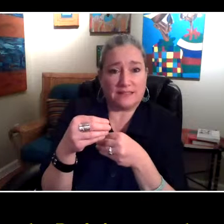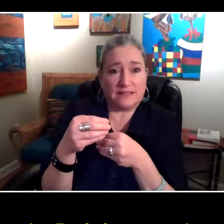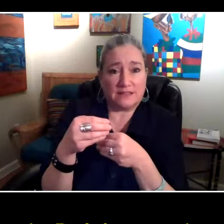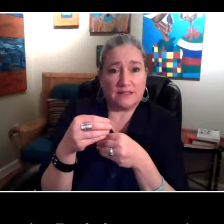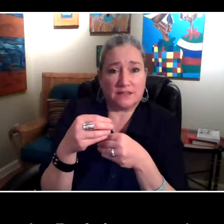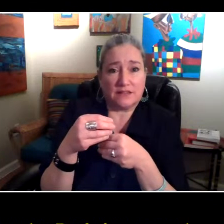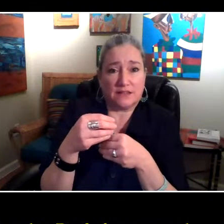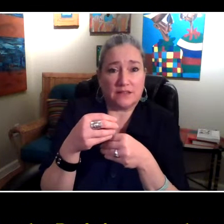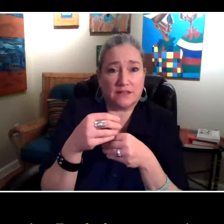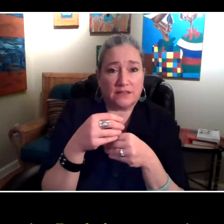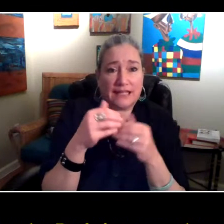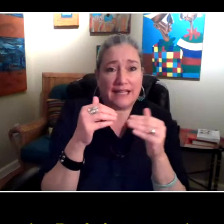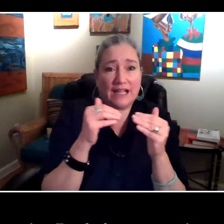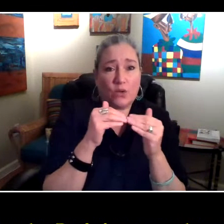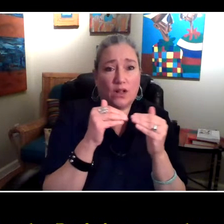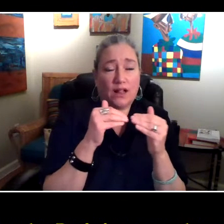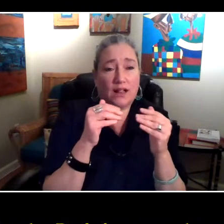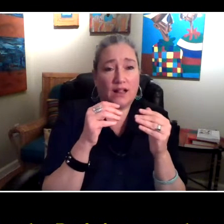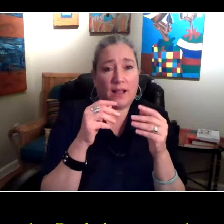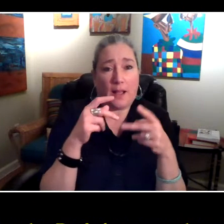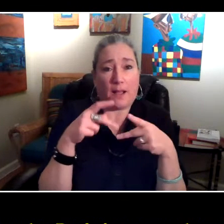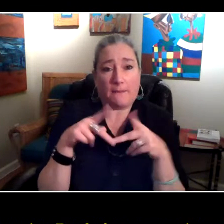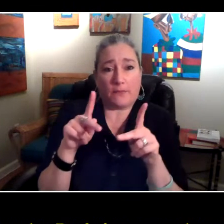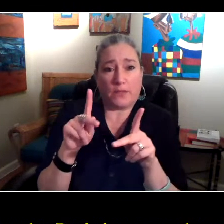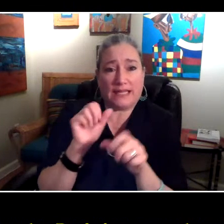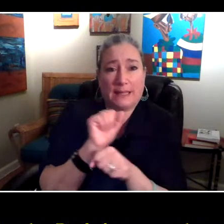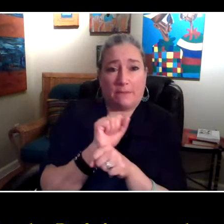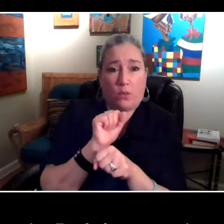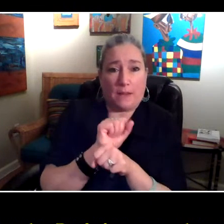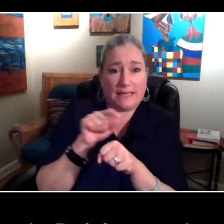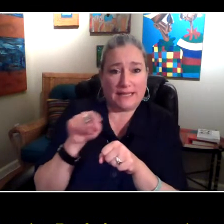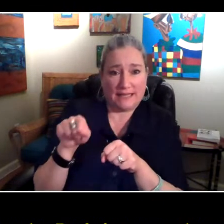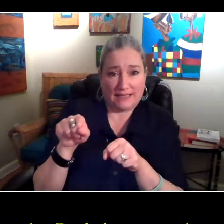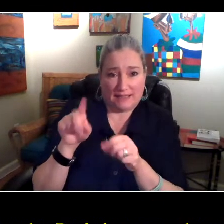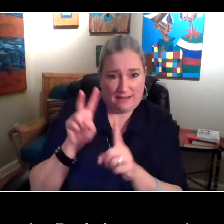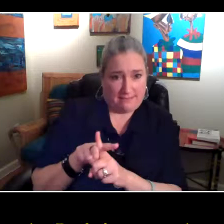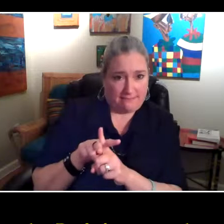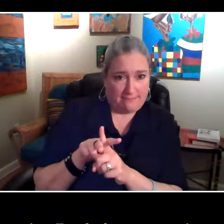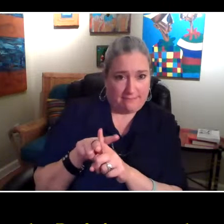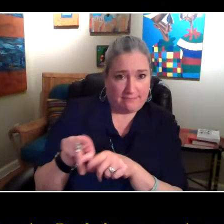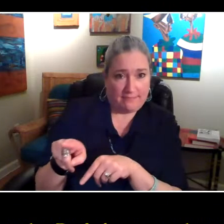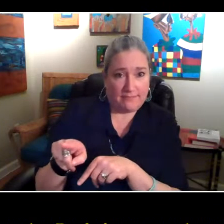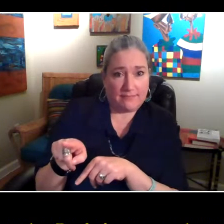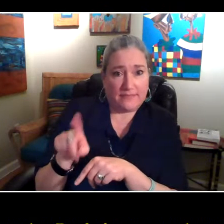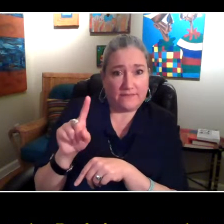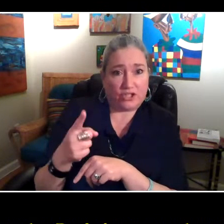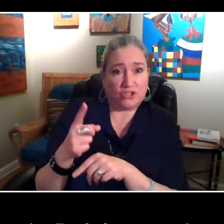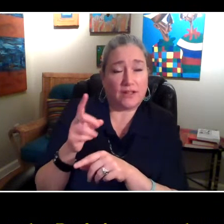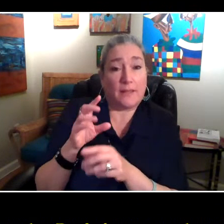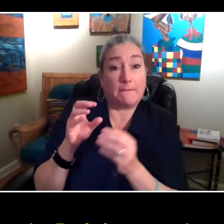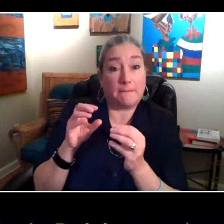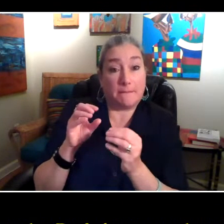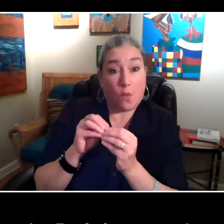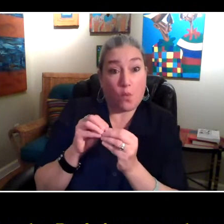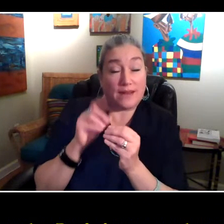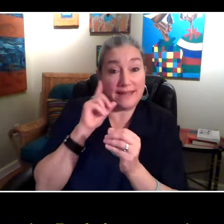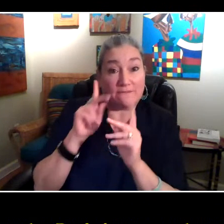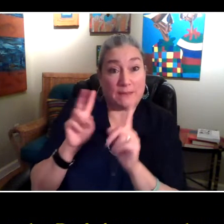without first filing a grievance within your HR office. Look at your equal opportunity